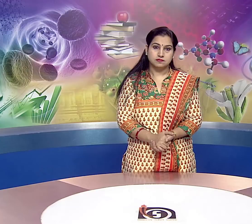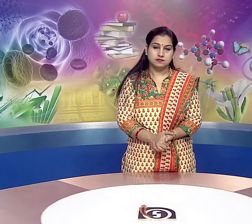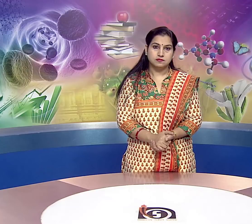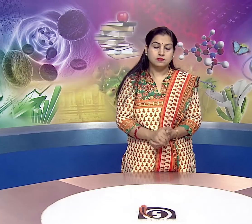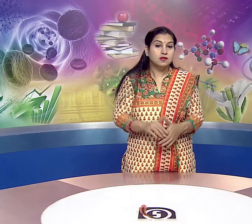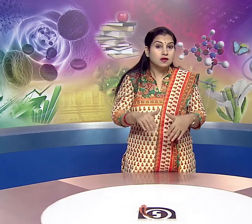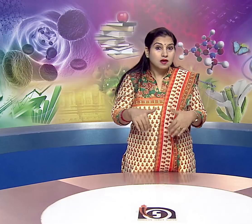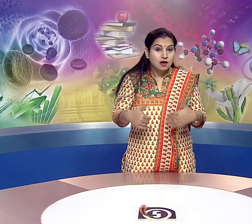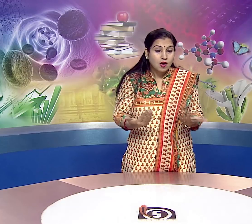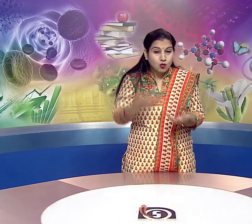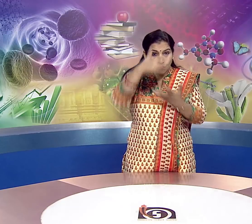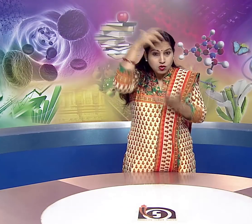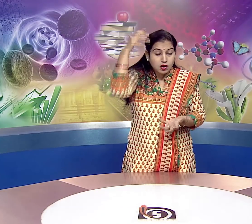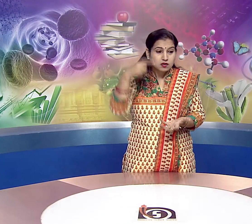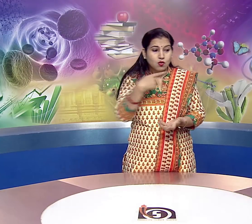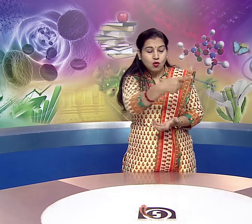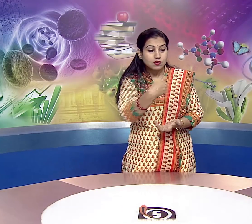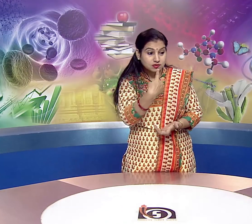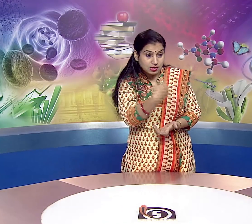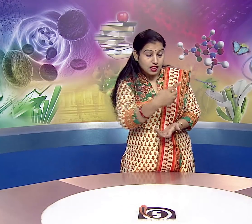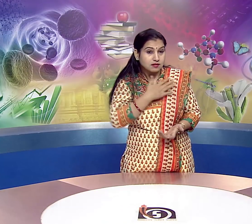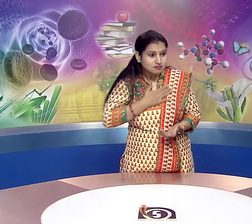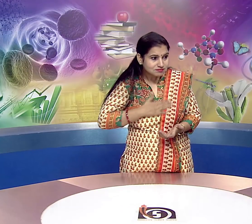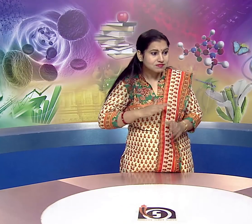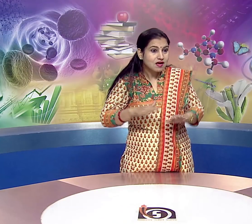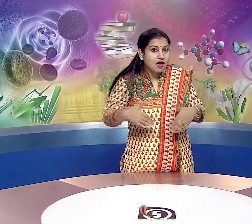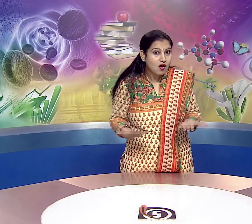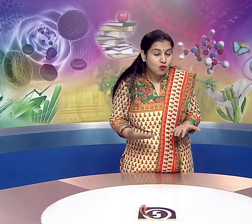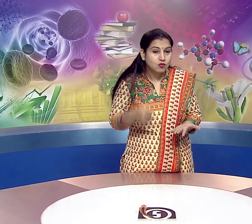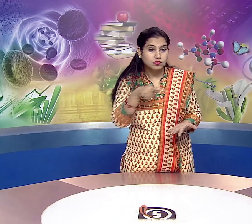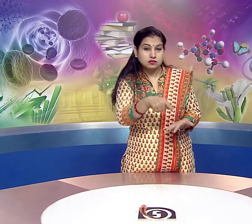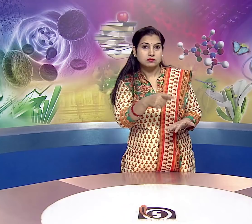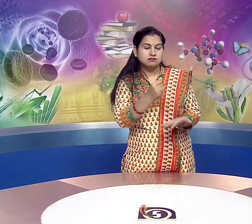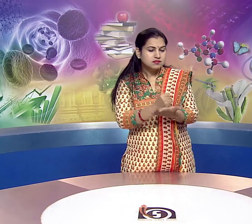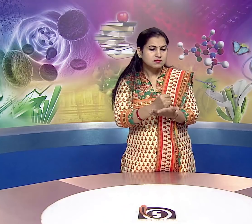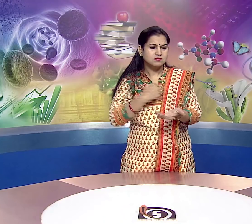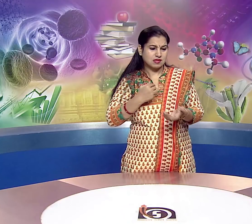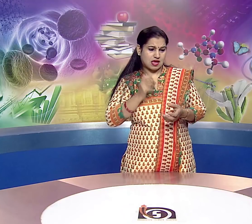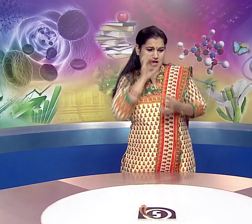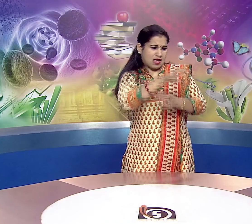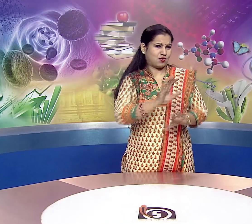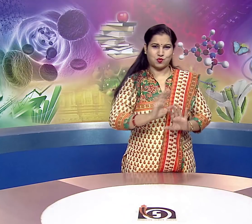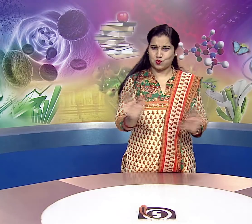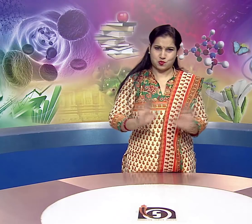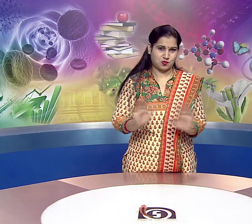How else could the tiger assure them that he meant no harm?